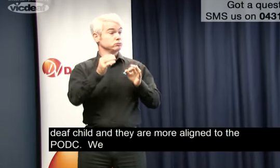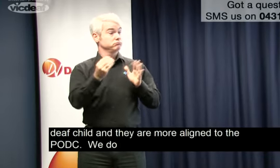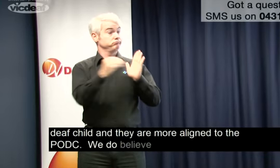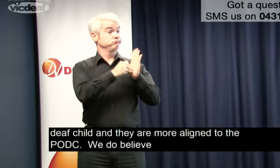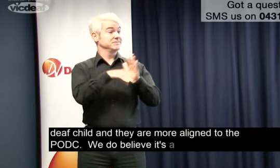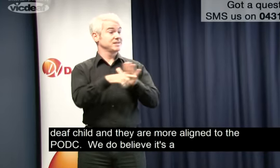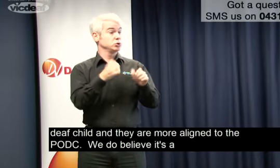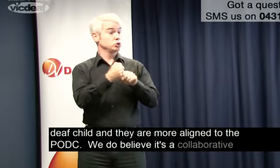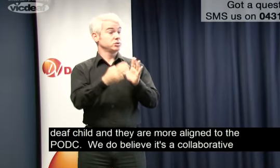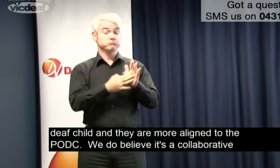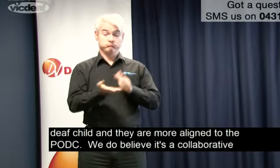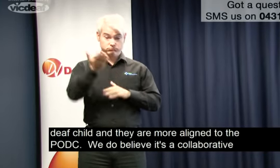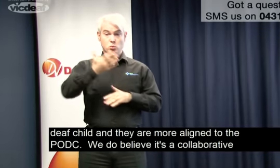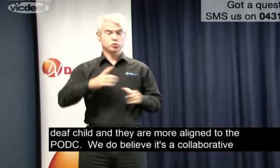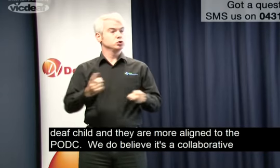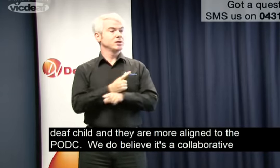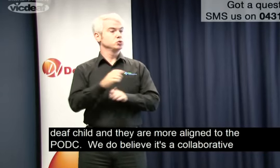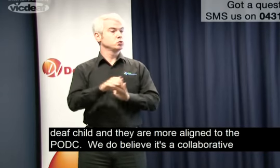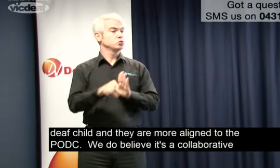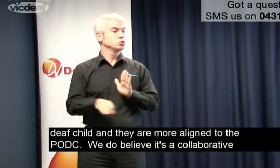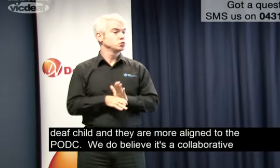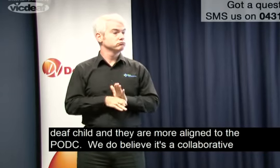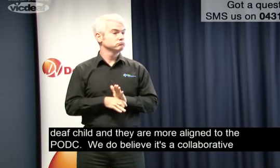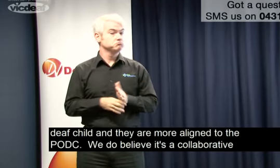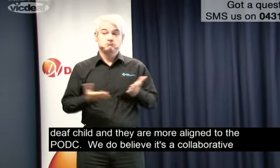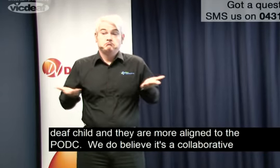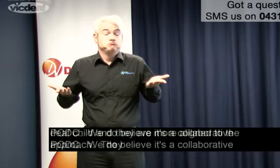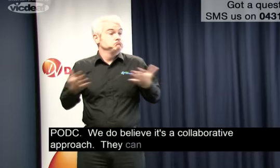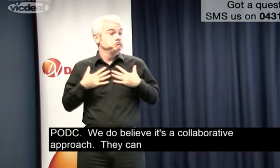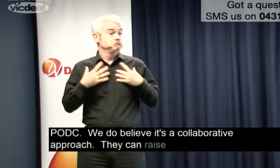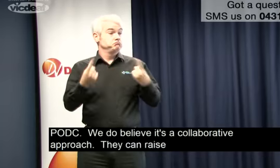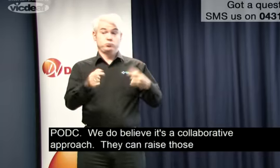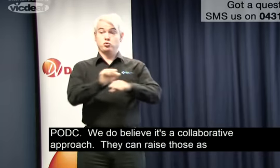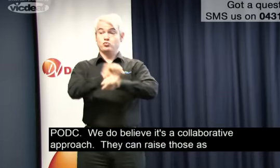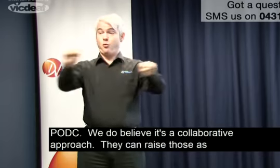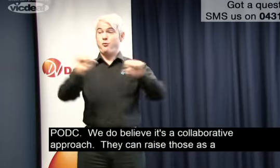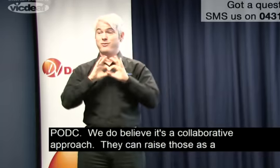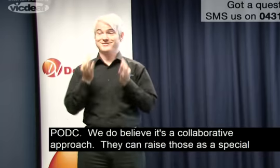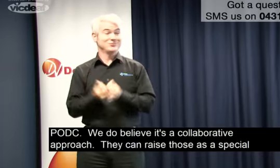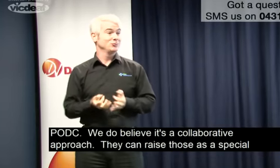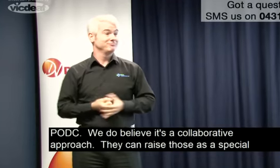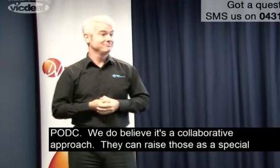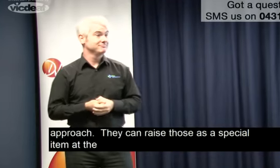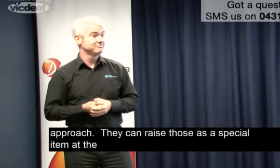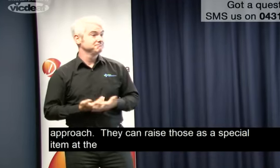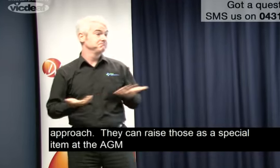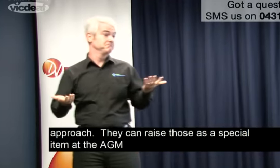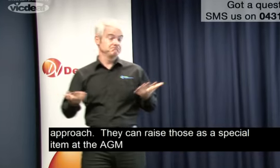they can raise that as a special item at the AGM if they wish to change the Constitution. It's entirely up to you, and it is your decision